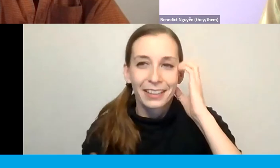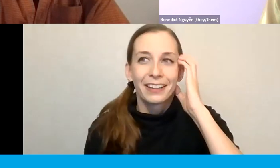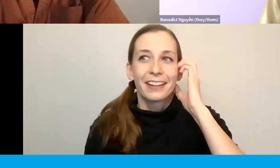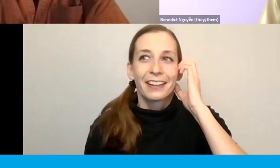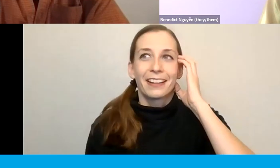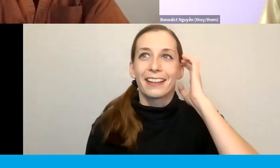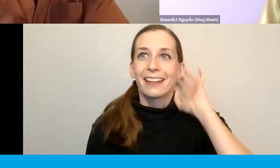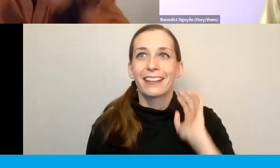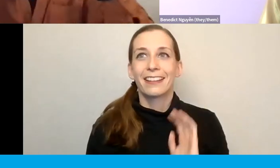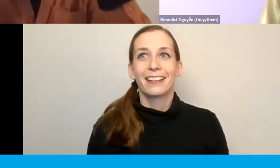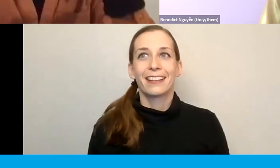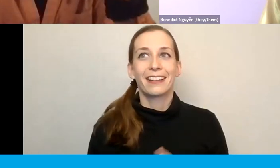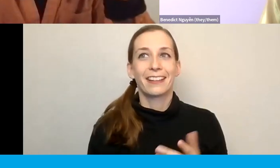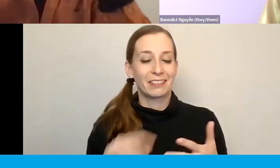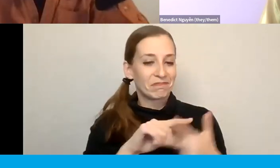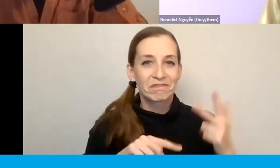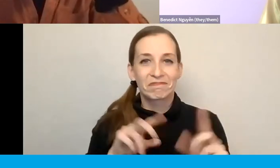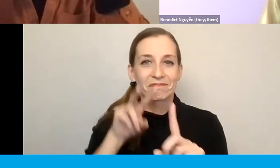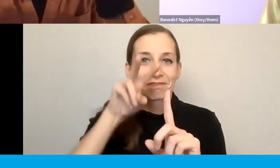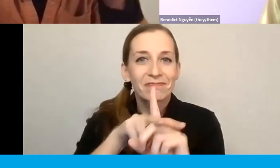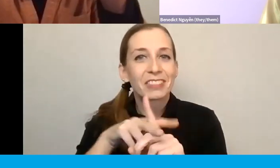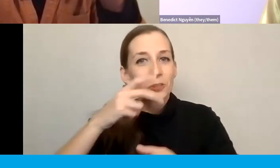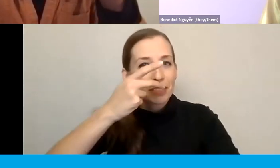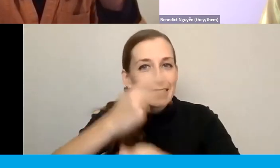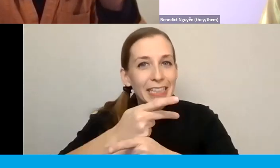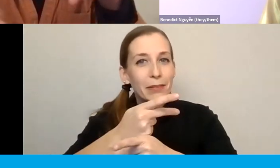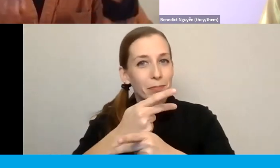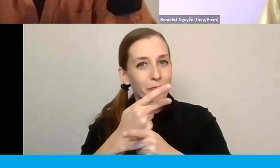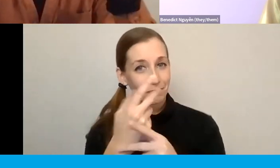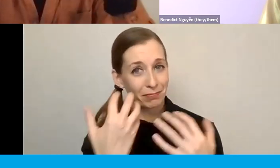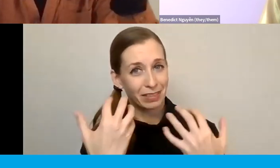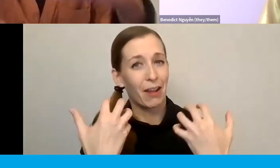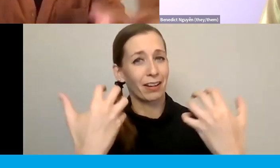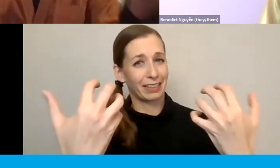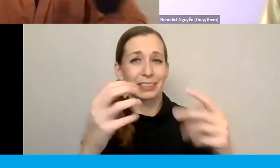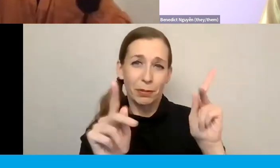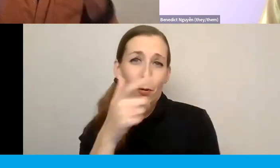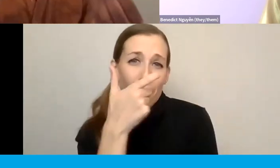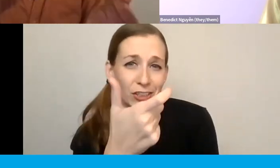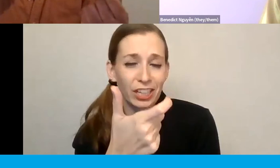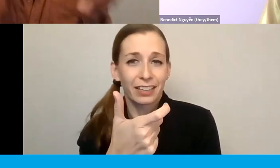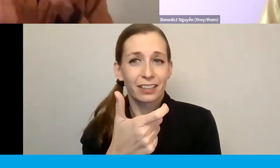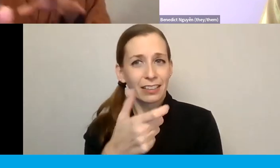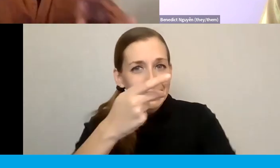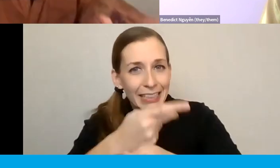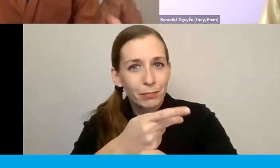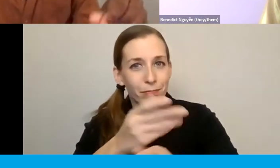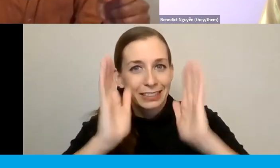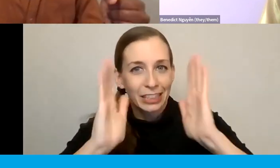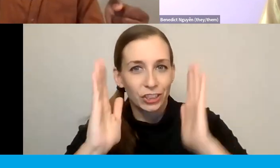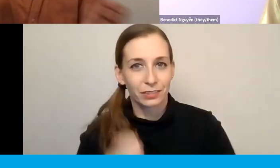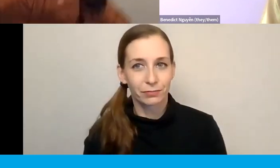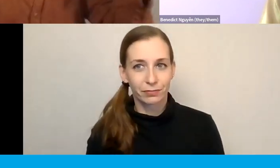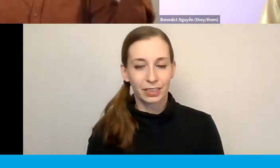keep people tuned in. Because I feel like if they're tuned in, the information will translate. The sensation